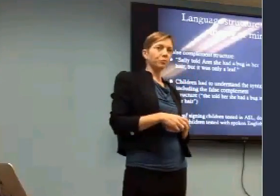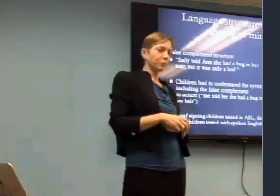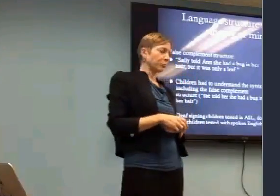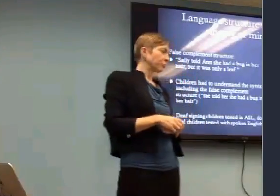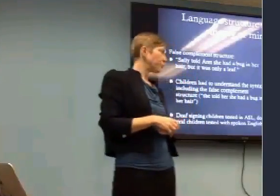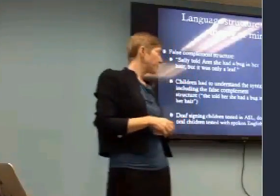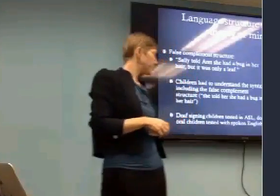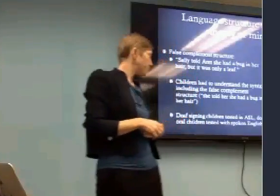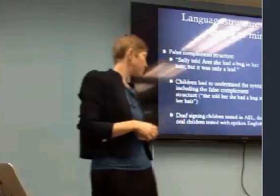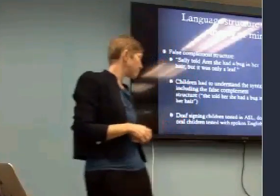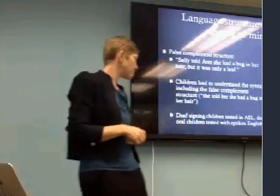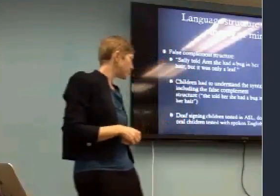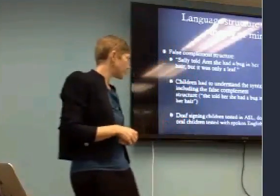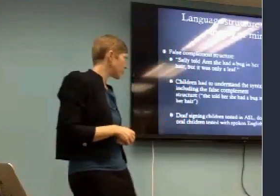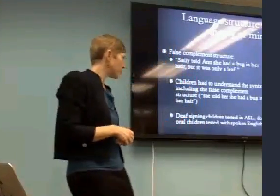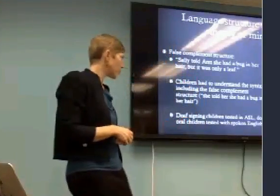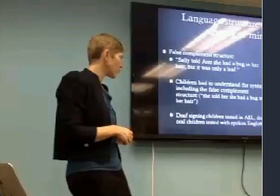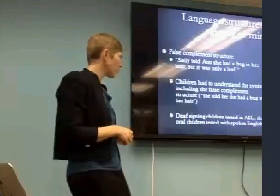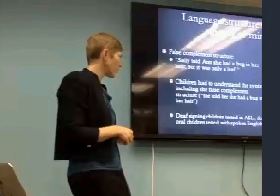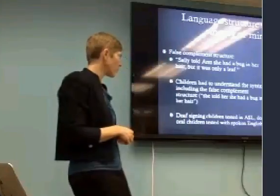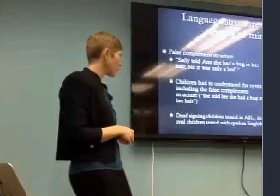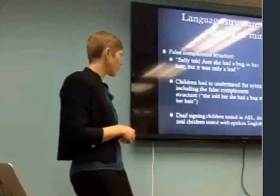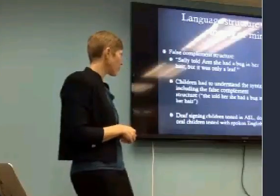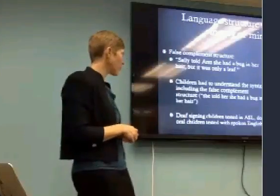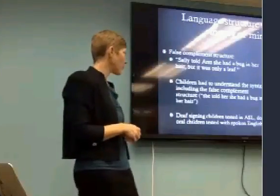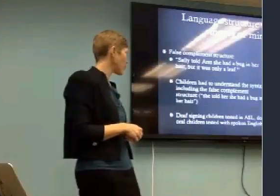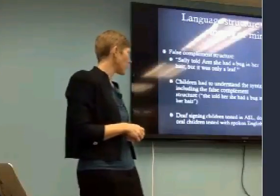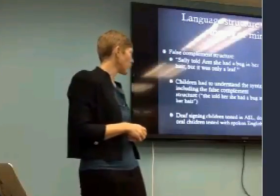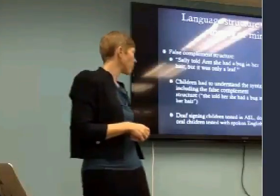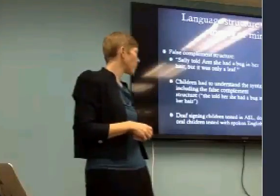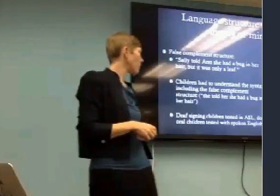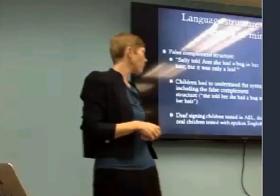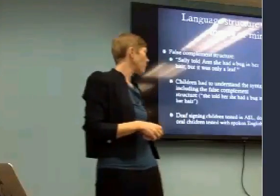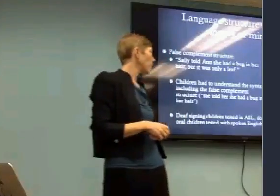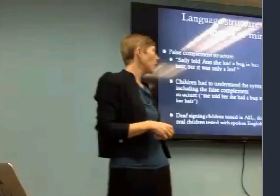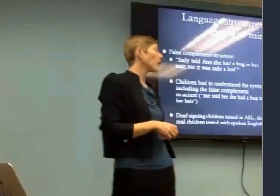understand the complement structure in order to be able to answer the question correctly.